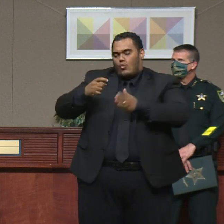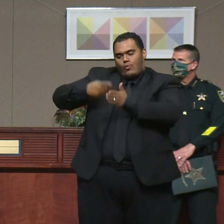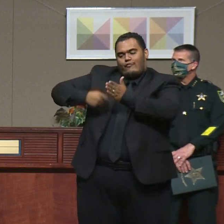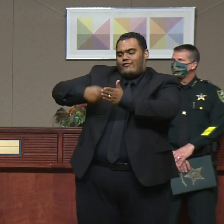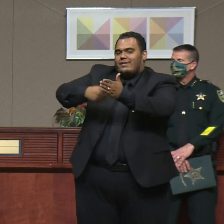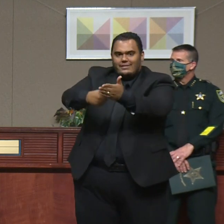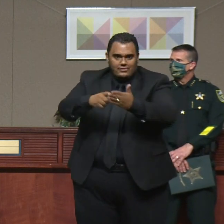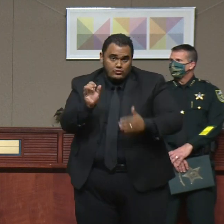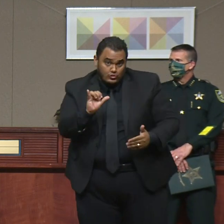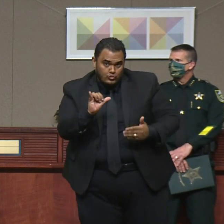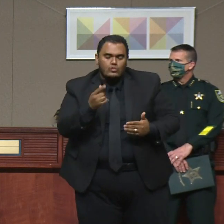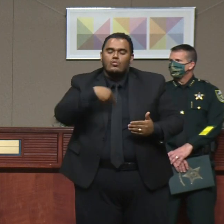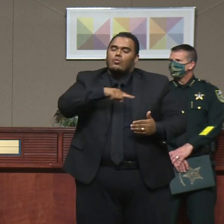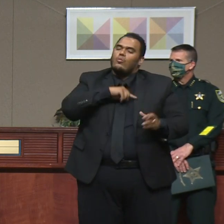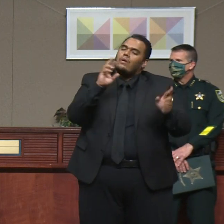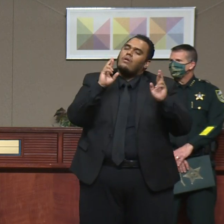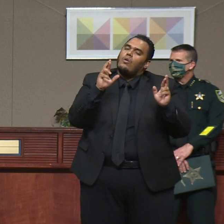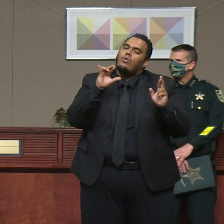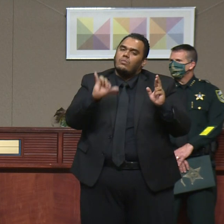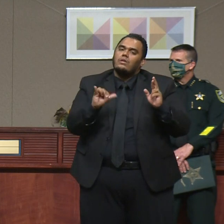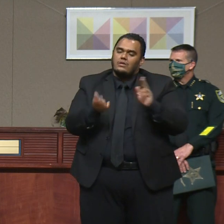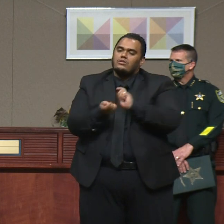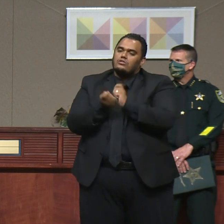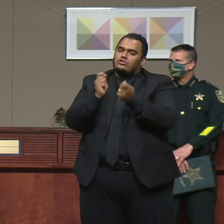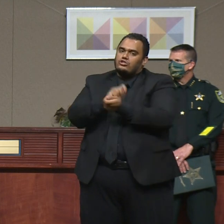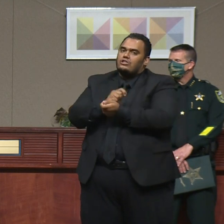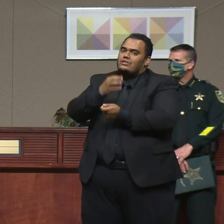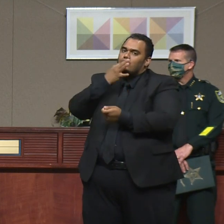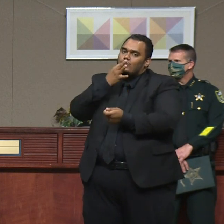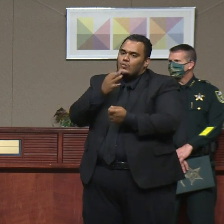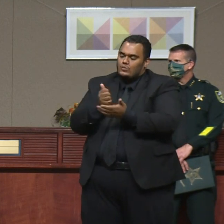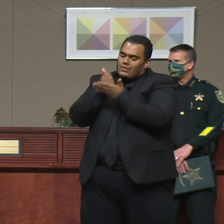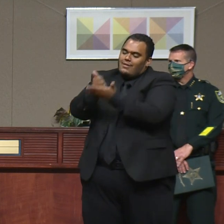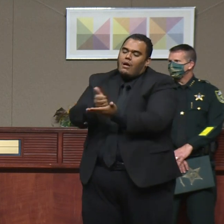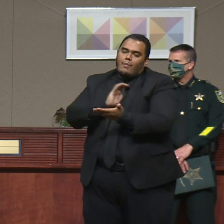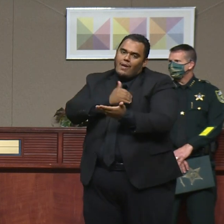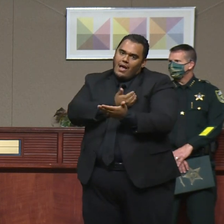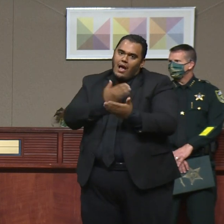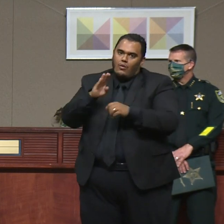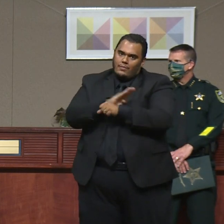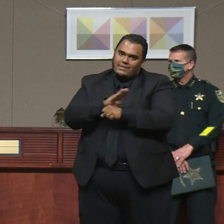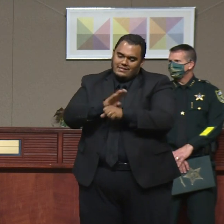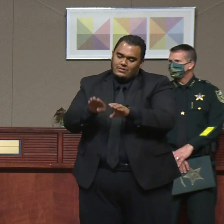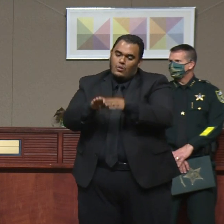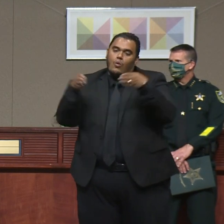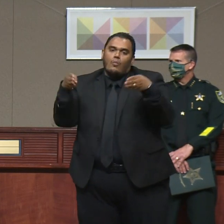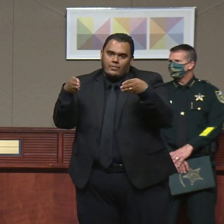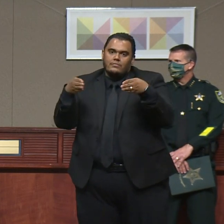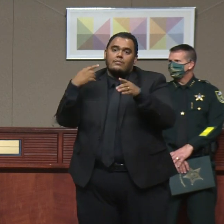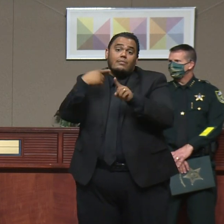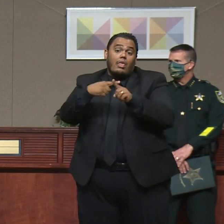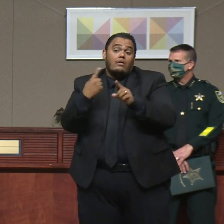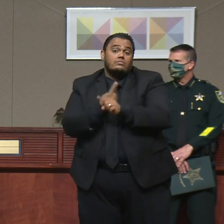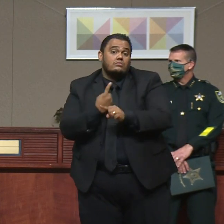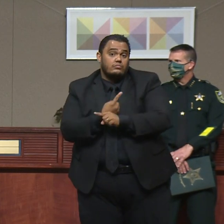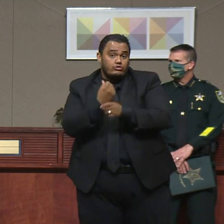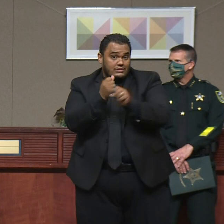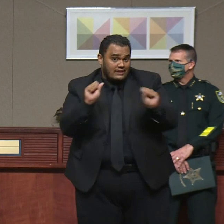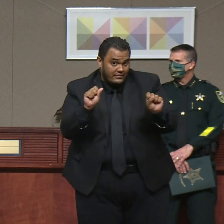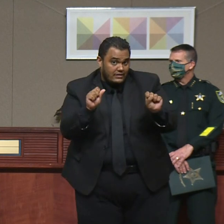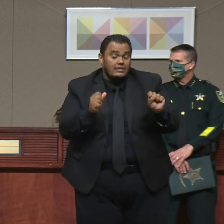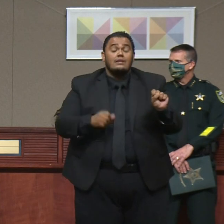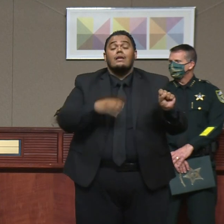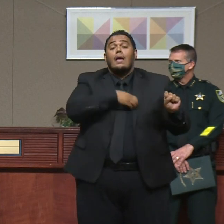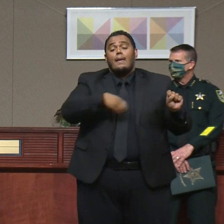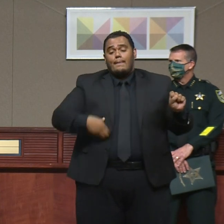hope those changes will help our businesses open and operate safely. Mayor Demings has reiterated that it is an important part of our